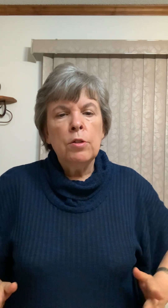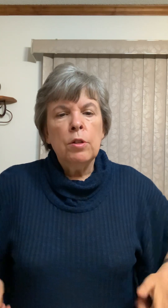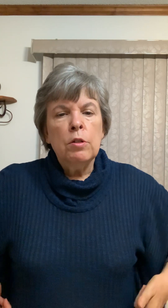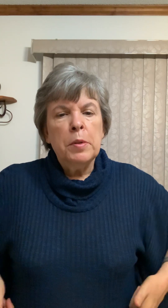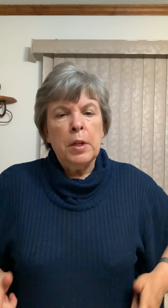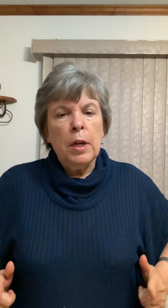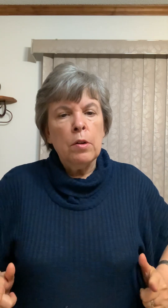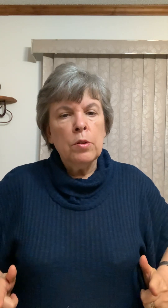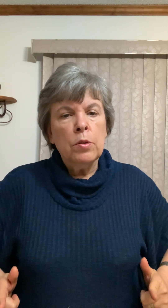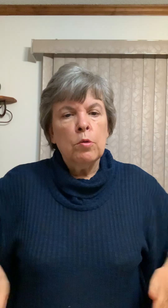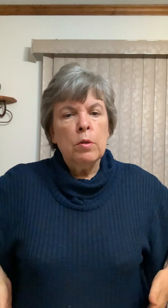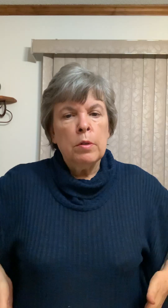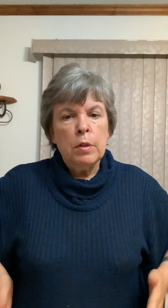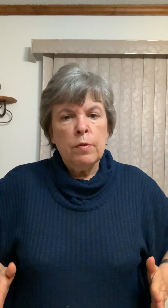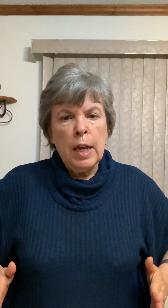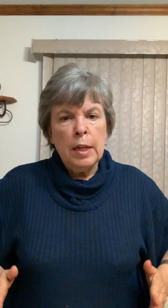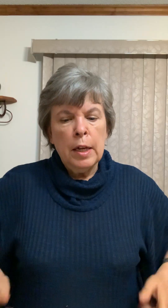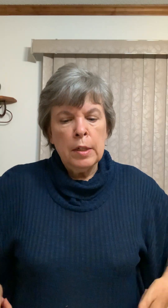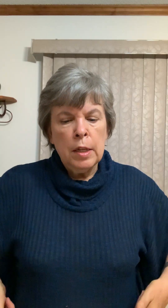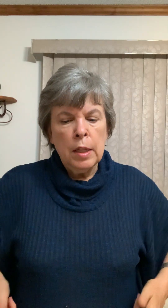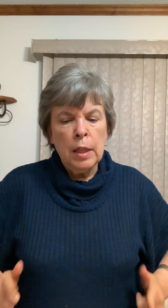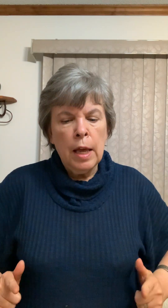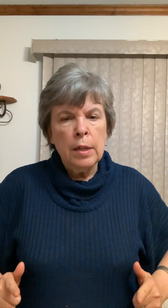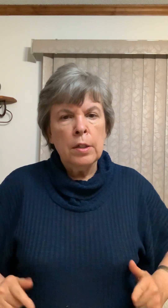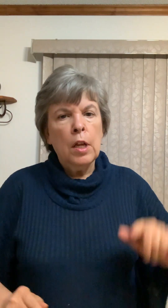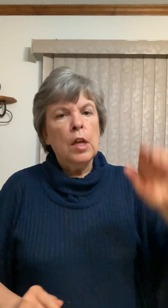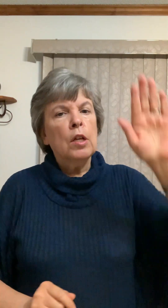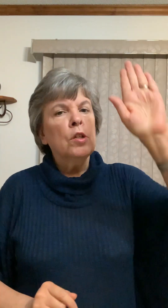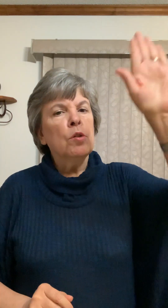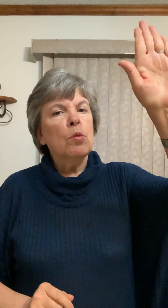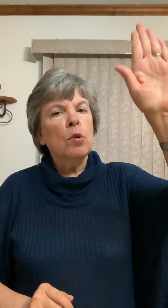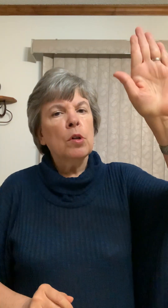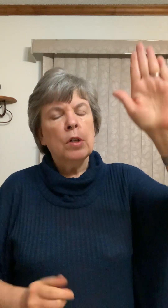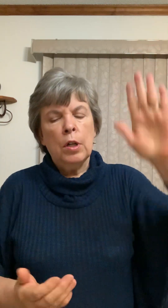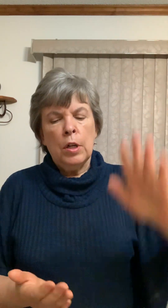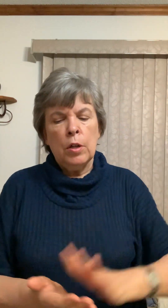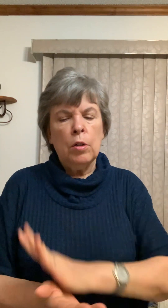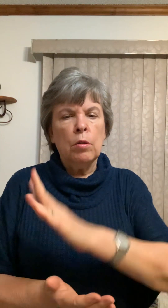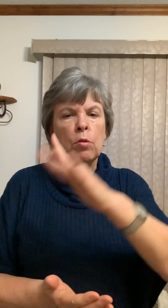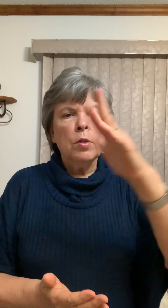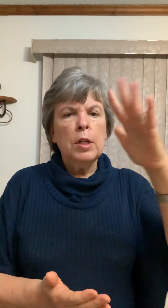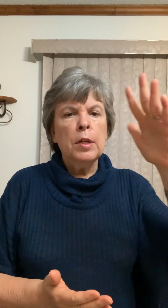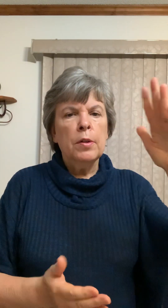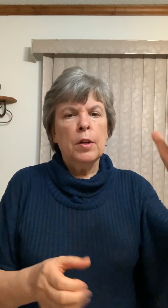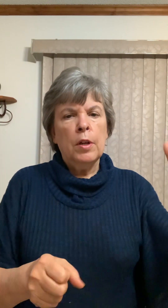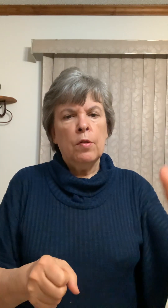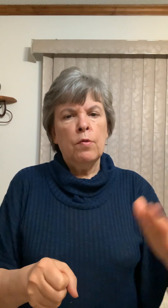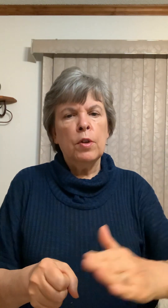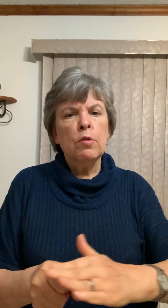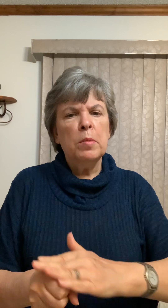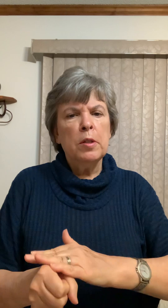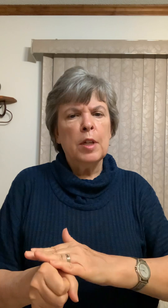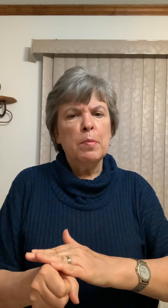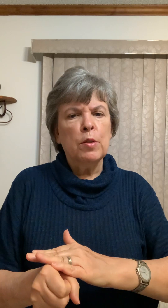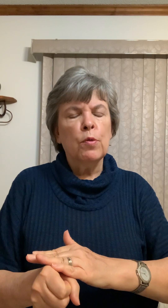can do it with L's or the flat hand. Let your glory fill would be the same as full,